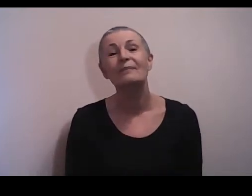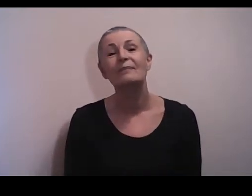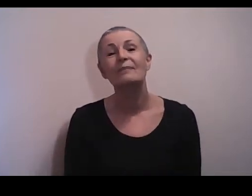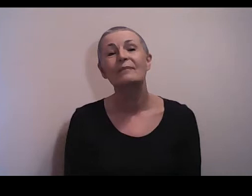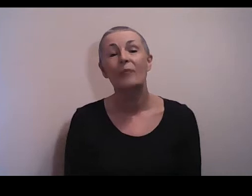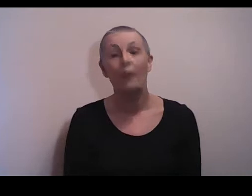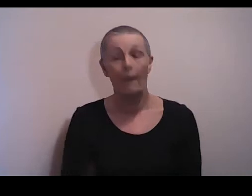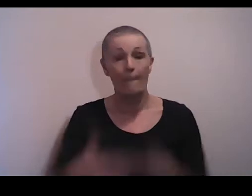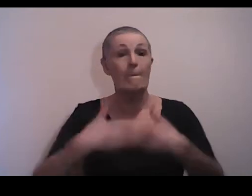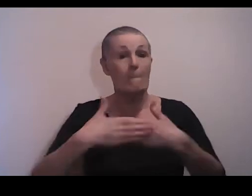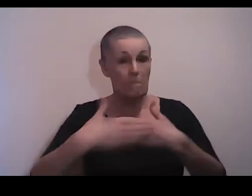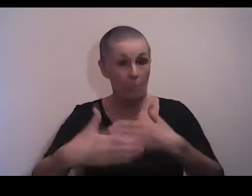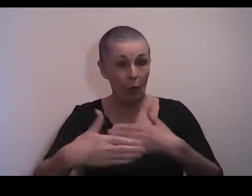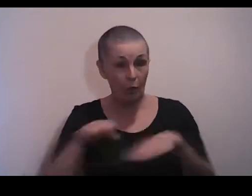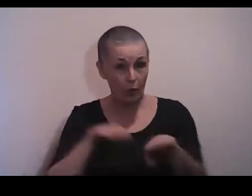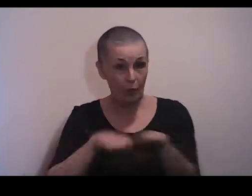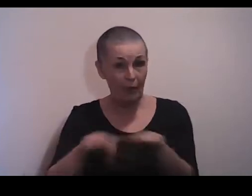the easier it will become.